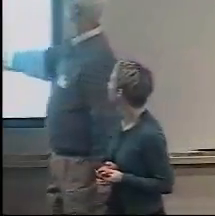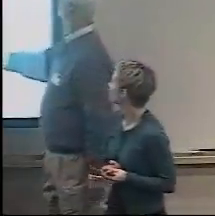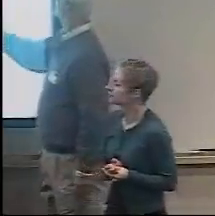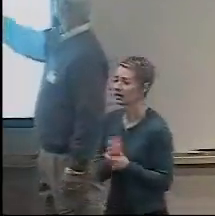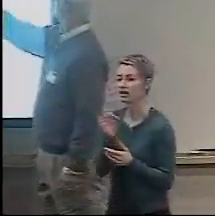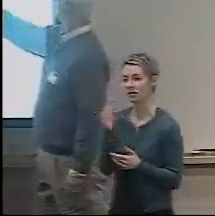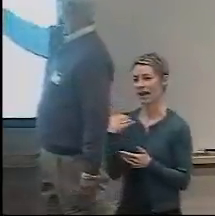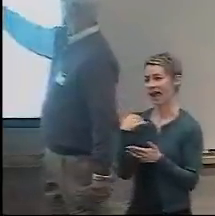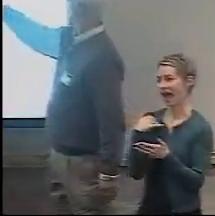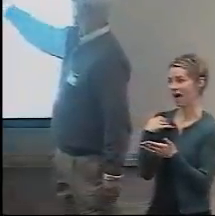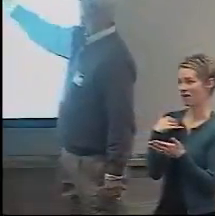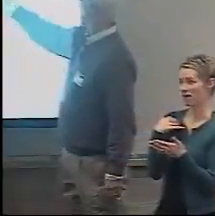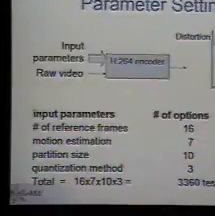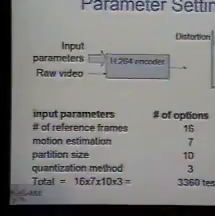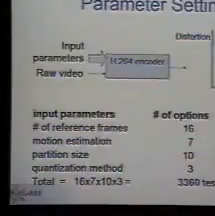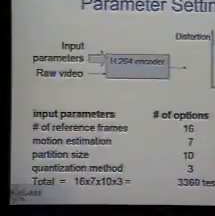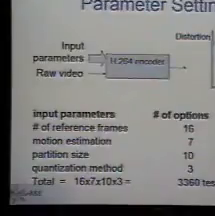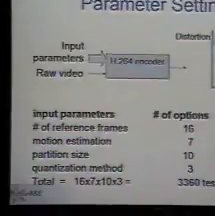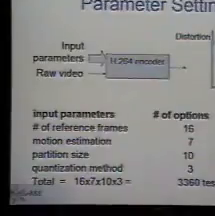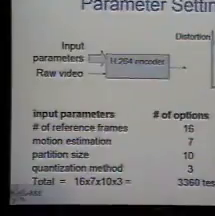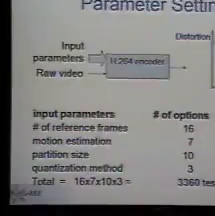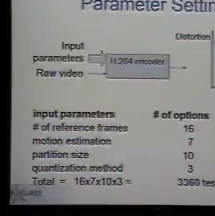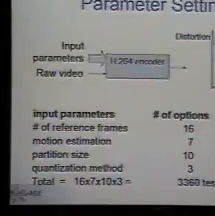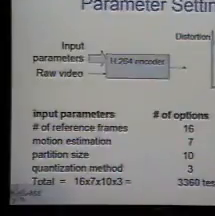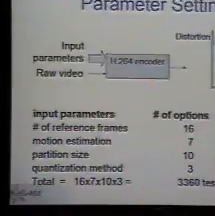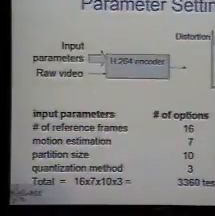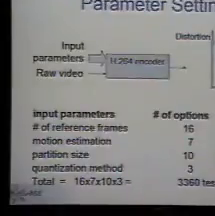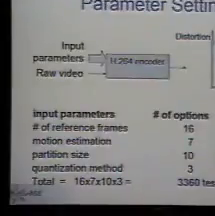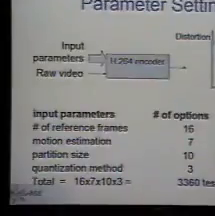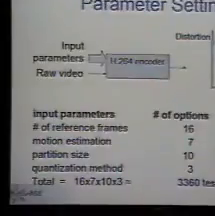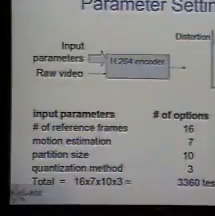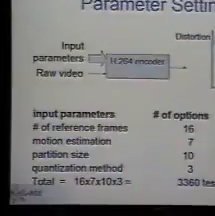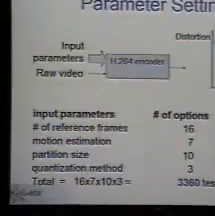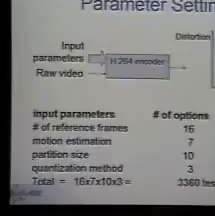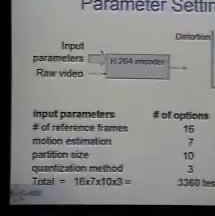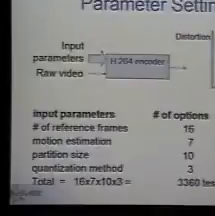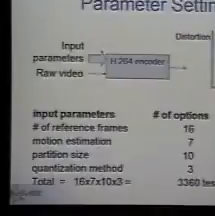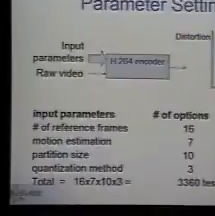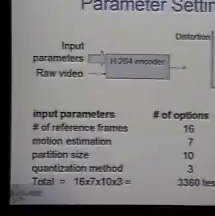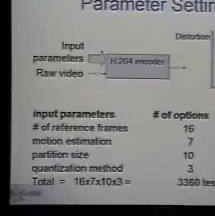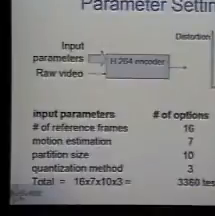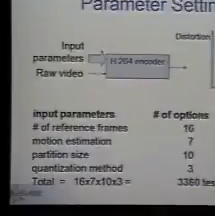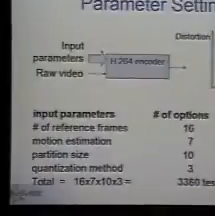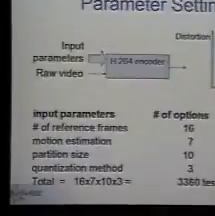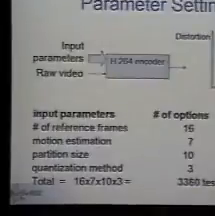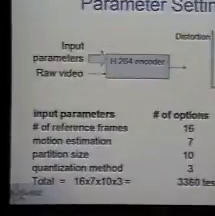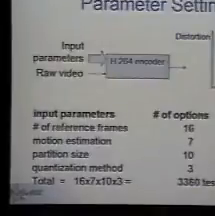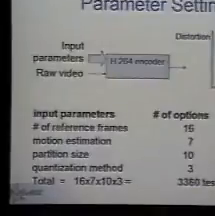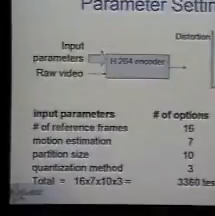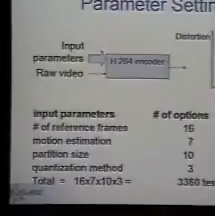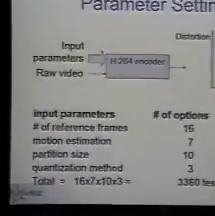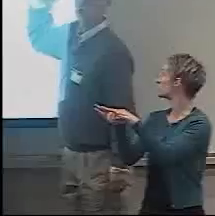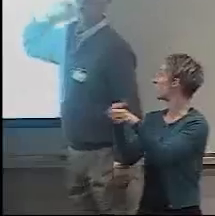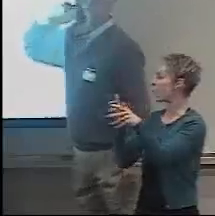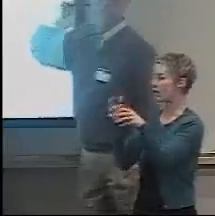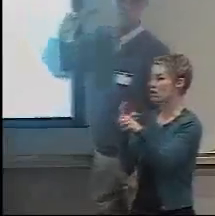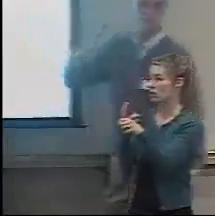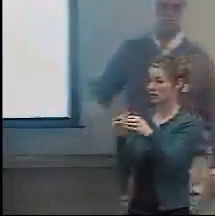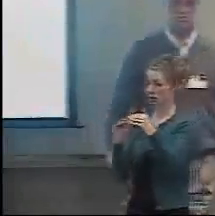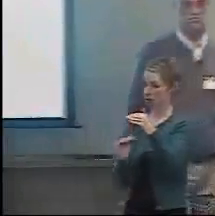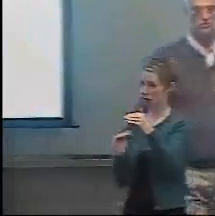So if I have this much time, I don't want to use this. I don't want to use these values. I'd like to use these values here, in other